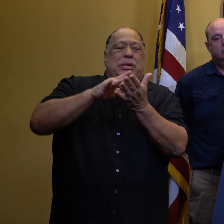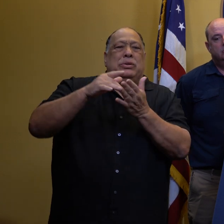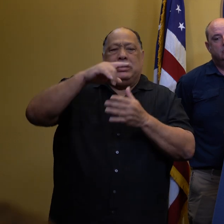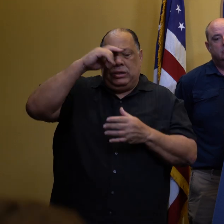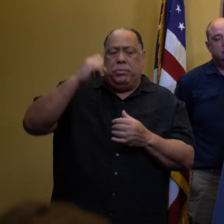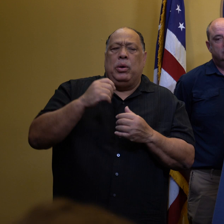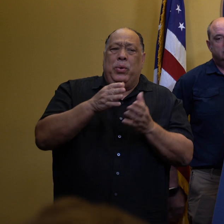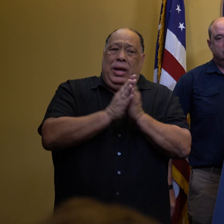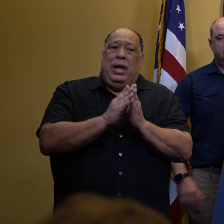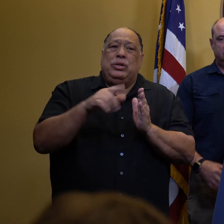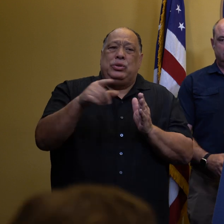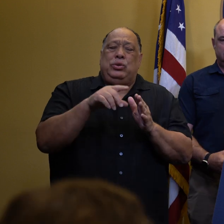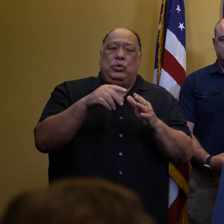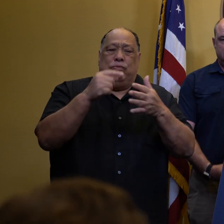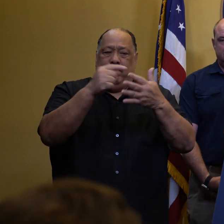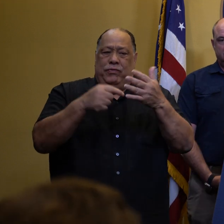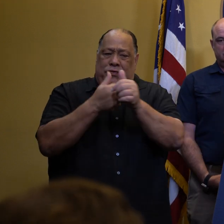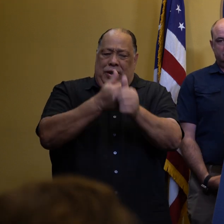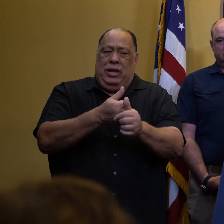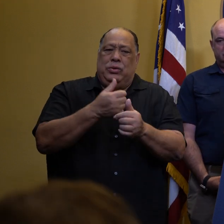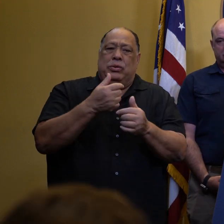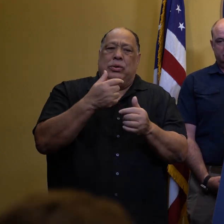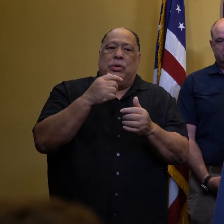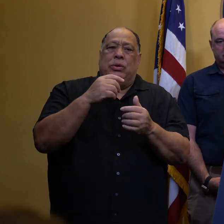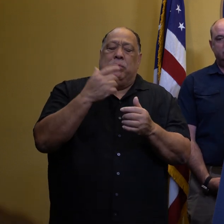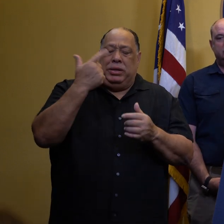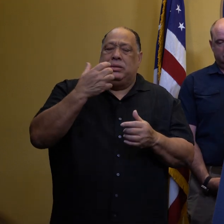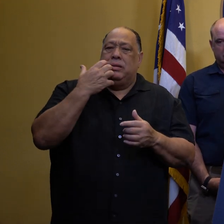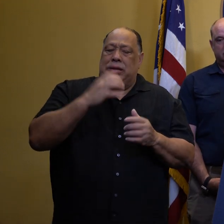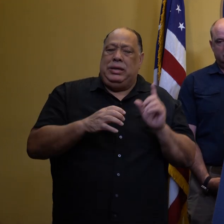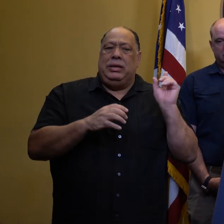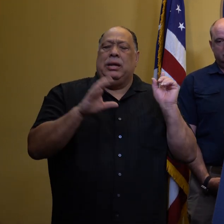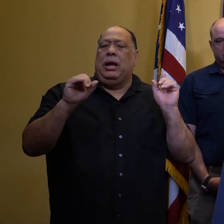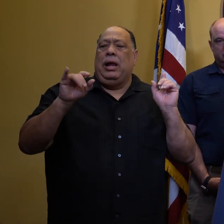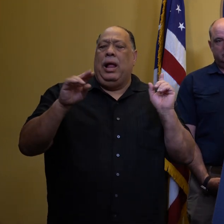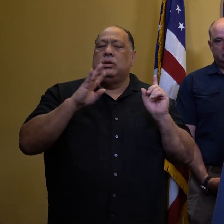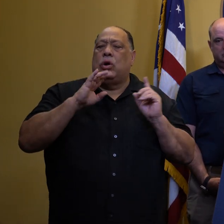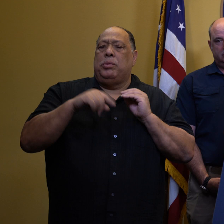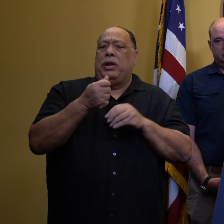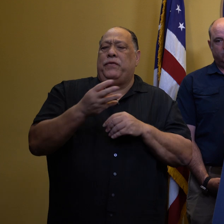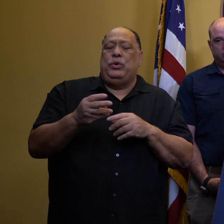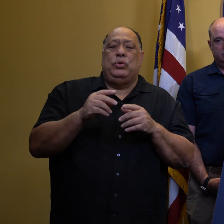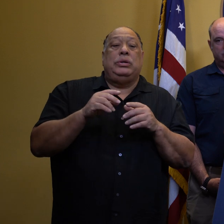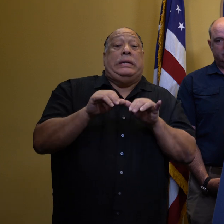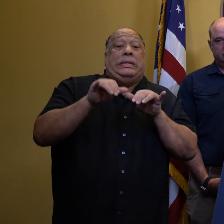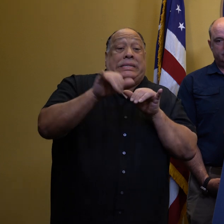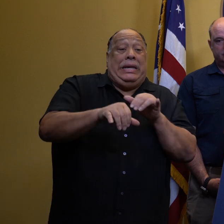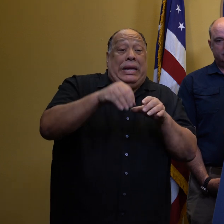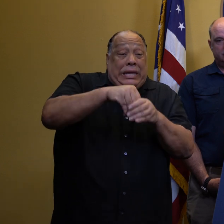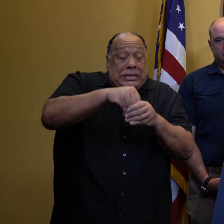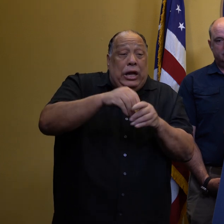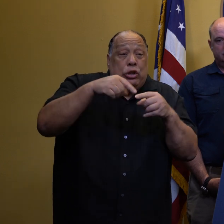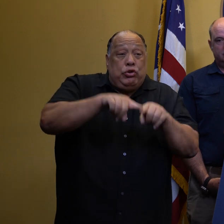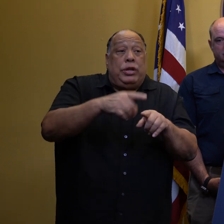the following precautions to stay safe and healthy during this extreme heat. I know Colin went over a few of them already. Stay indoors during the hottest